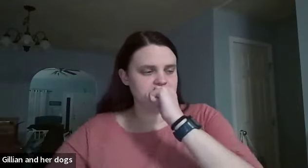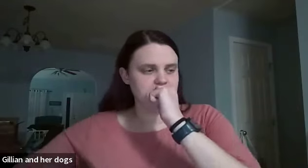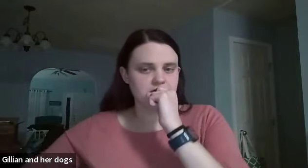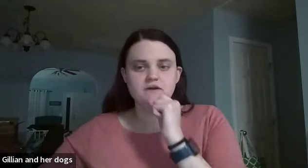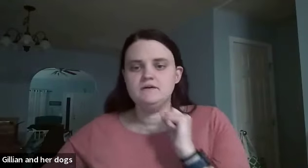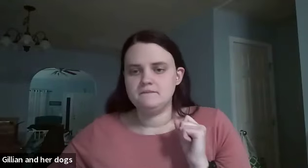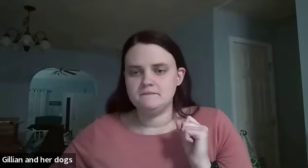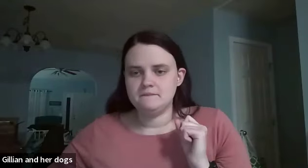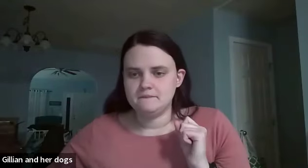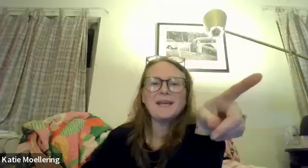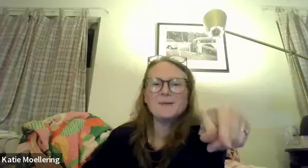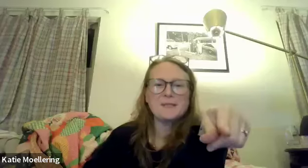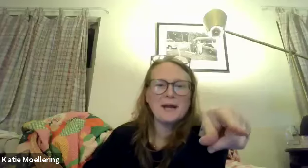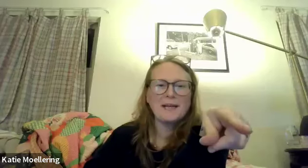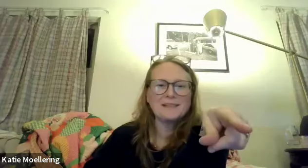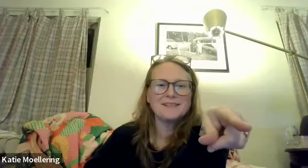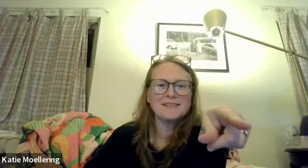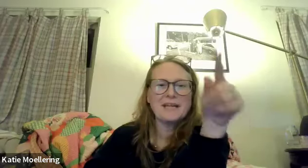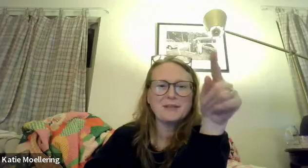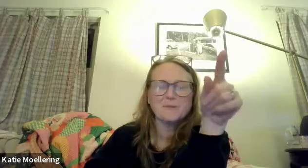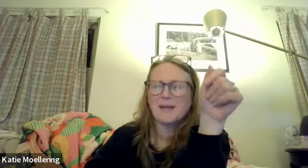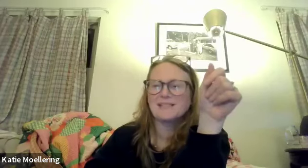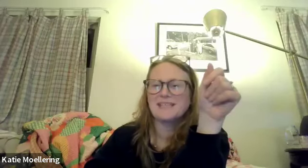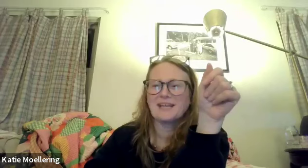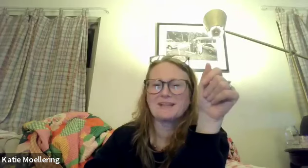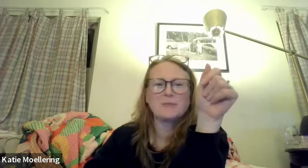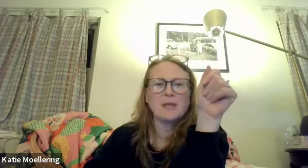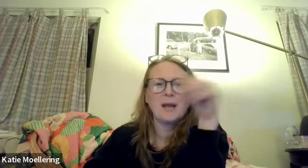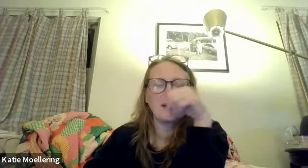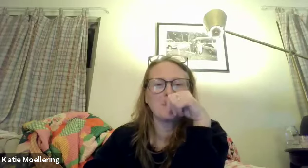I'm trying to think of. We had those signs that I think Ryan sent that were like